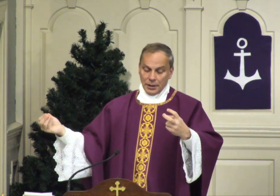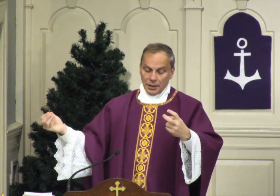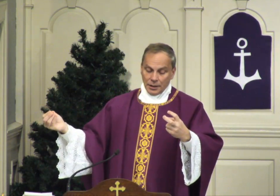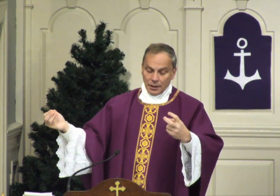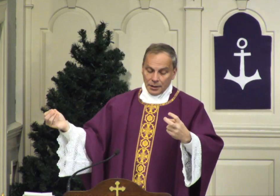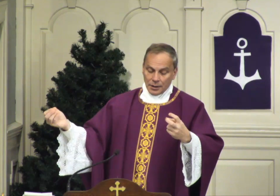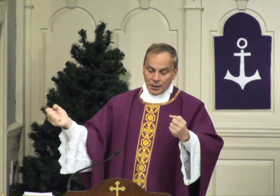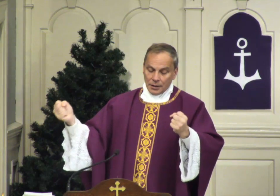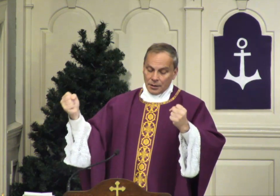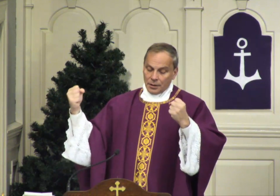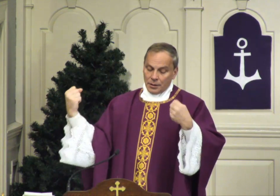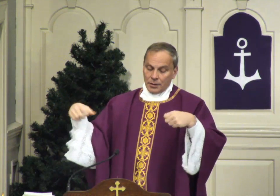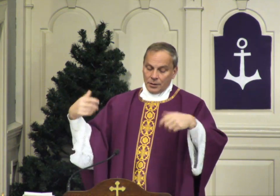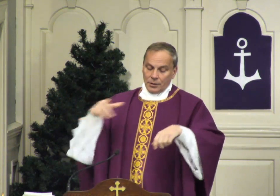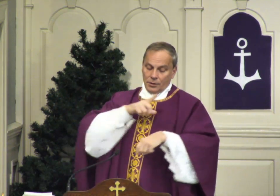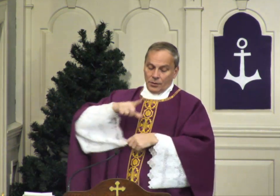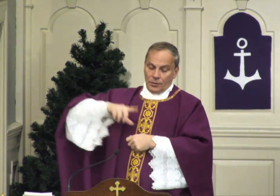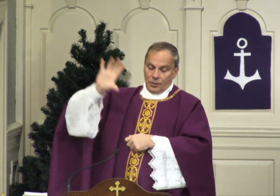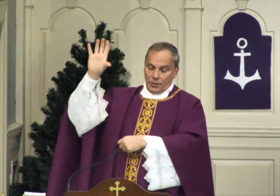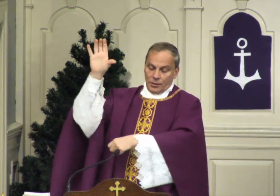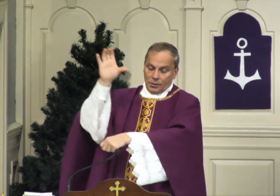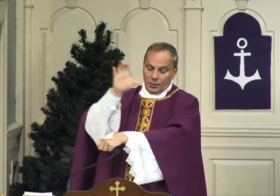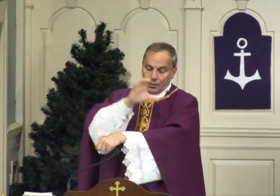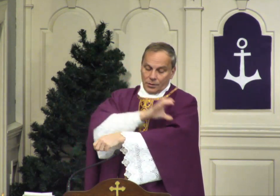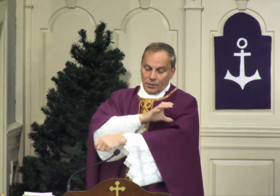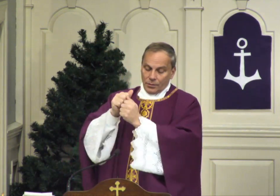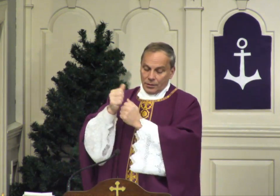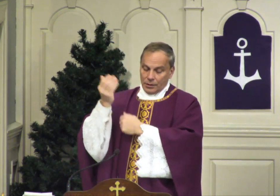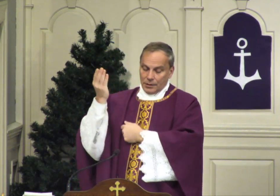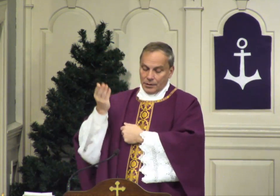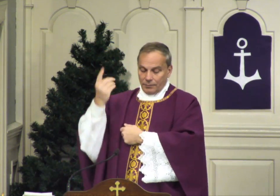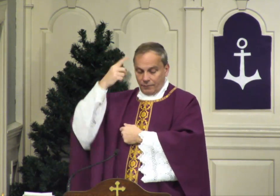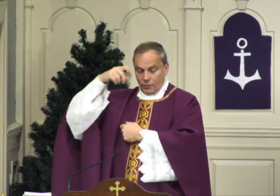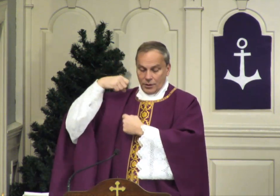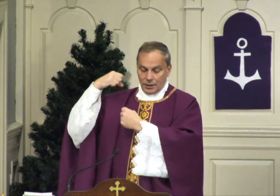And the power of the Lord was with him for healing.